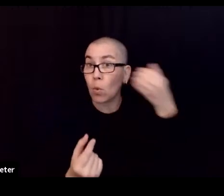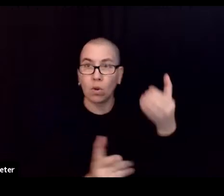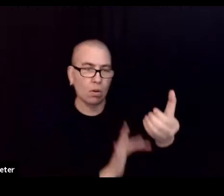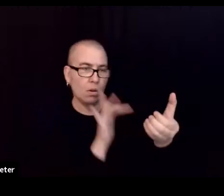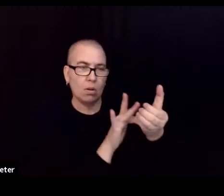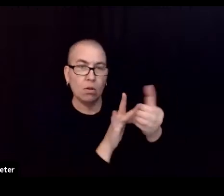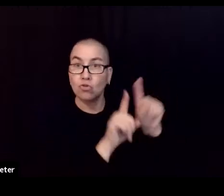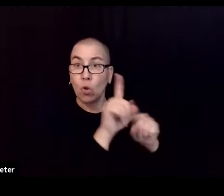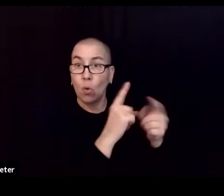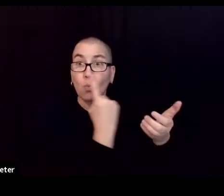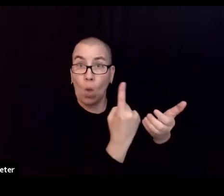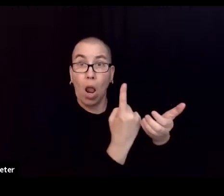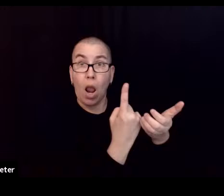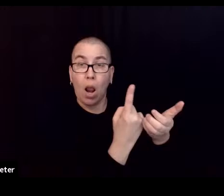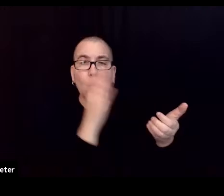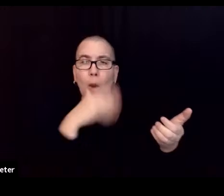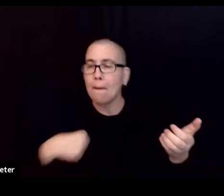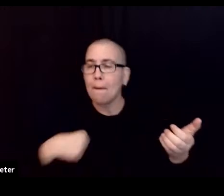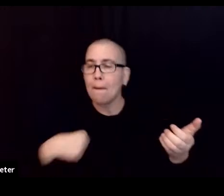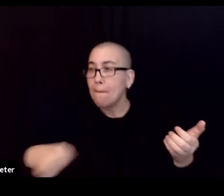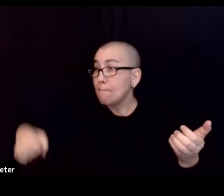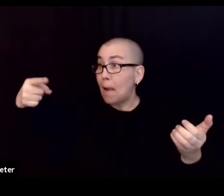roster.